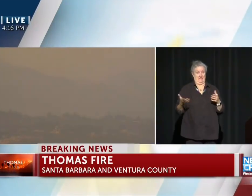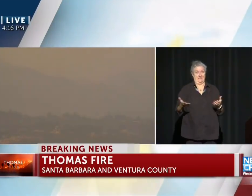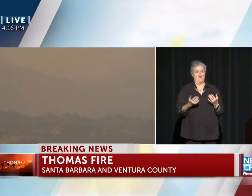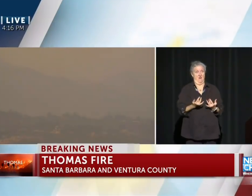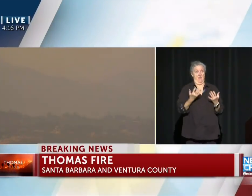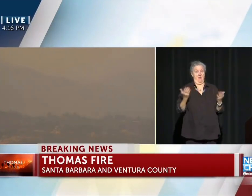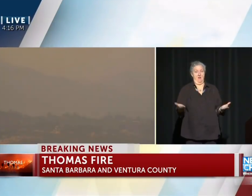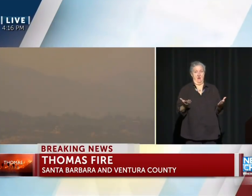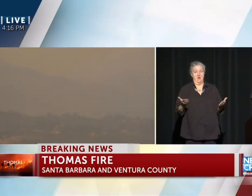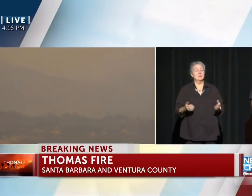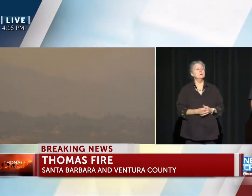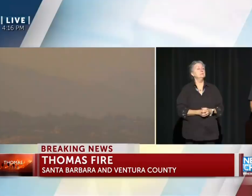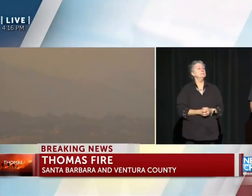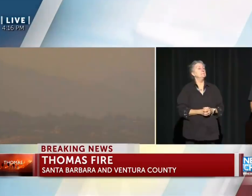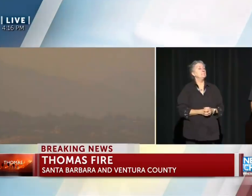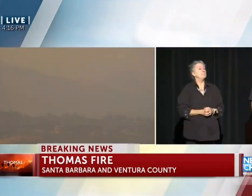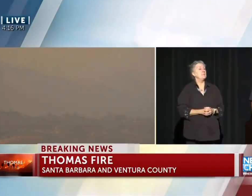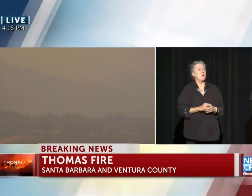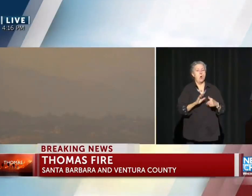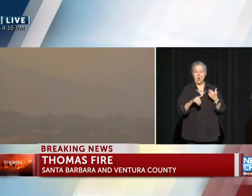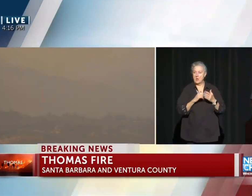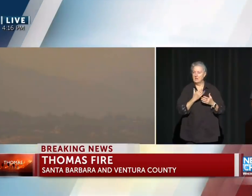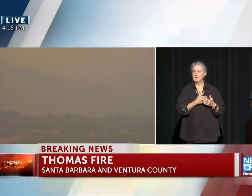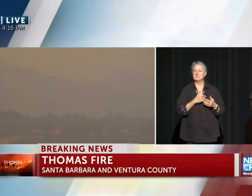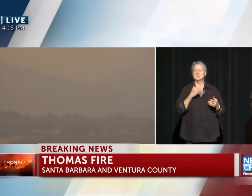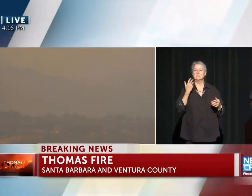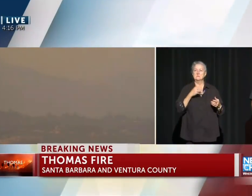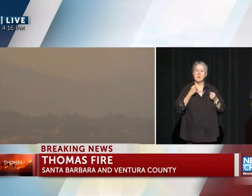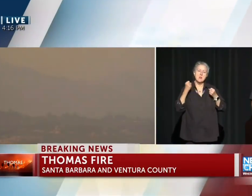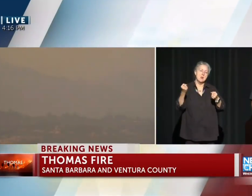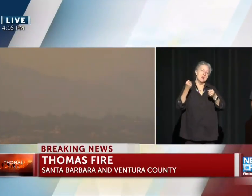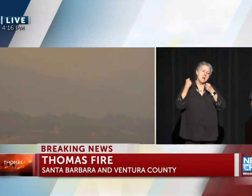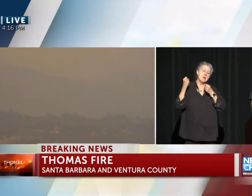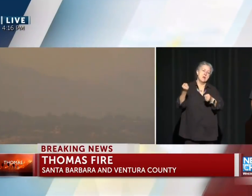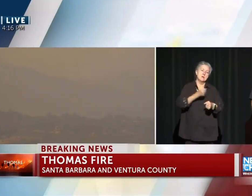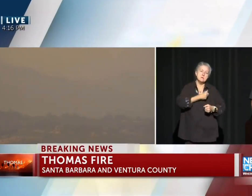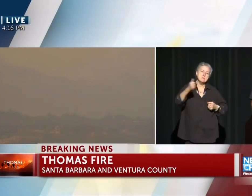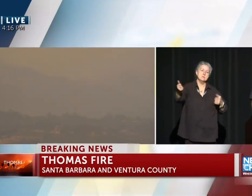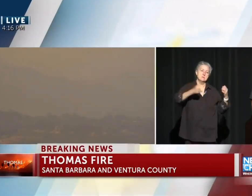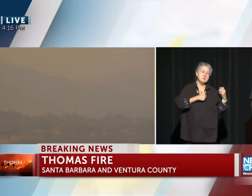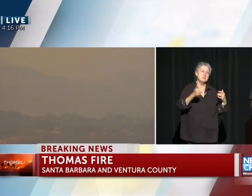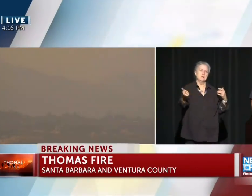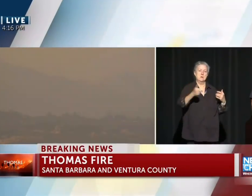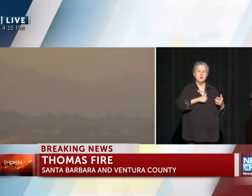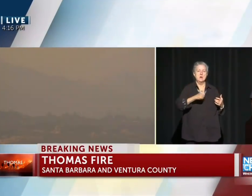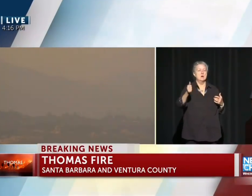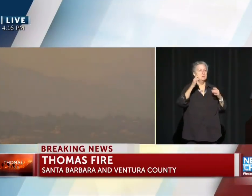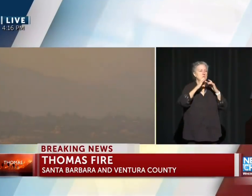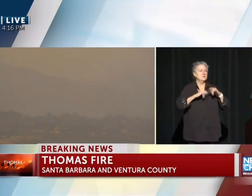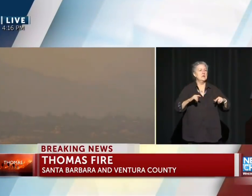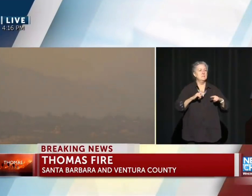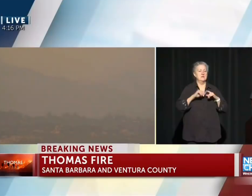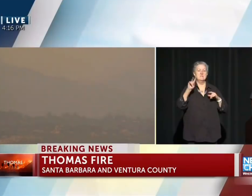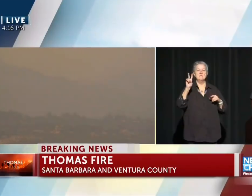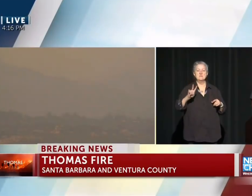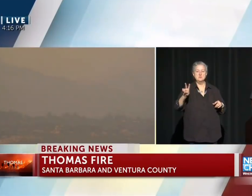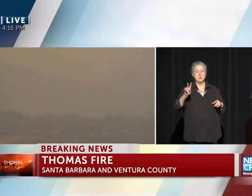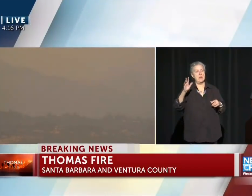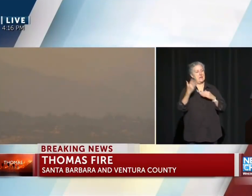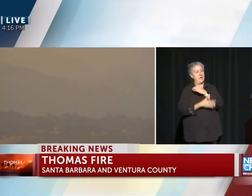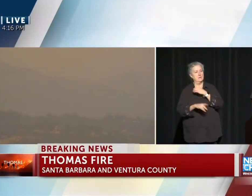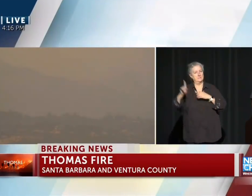All of us have been spending quite a bit of time driving back and forth to the camp in Ventura